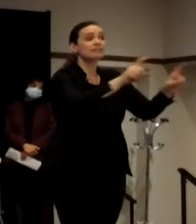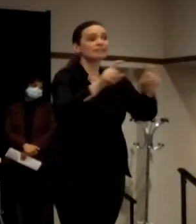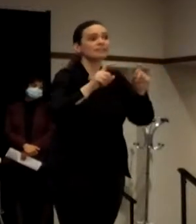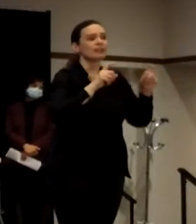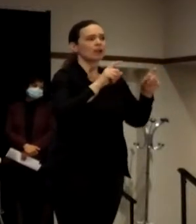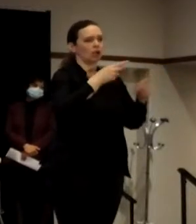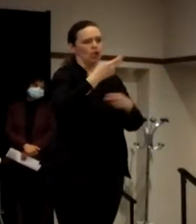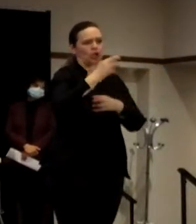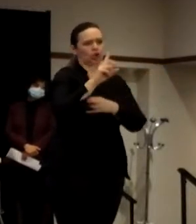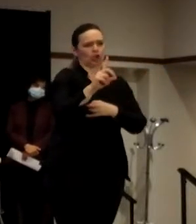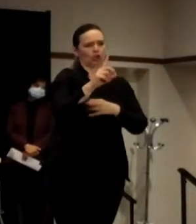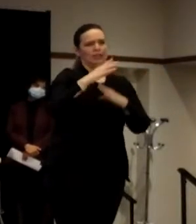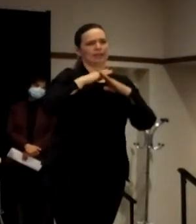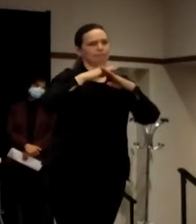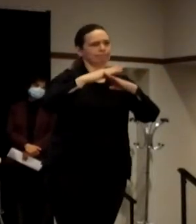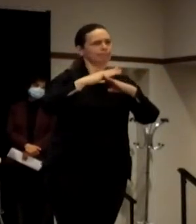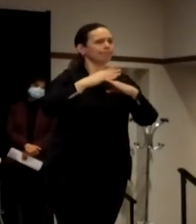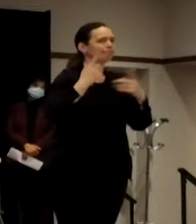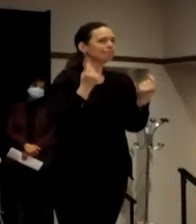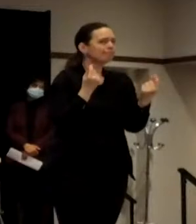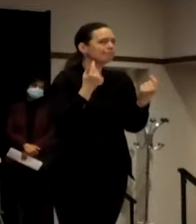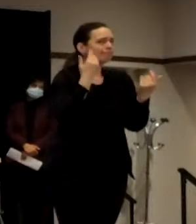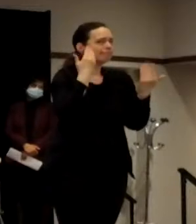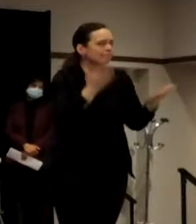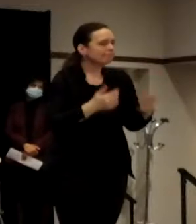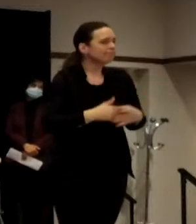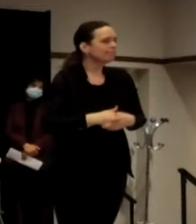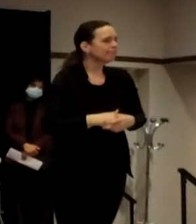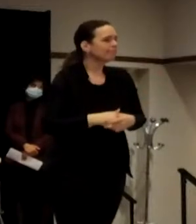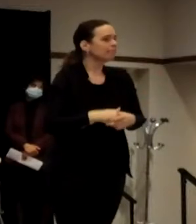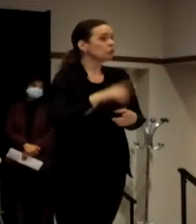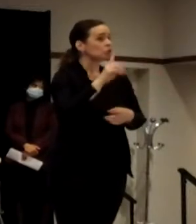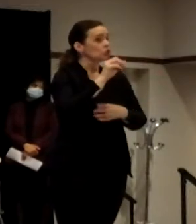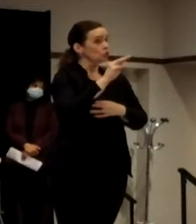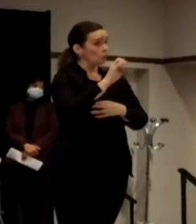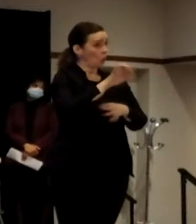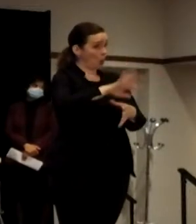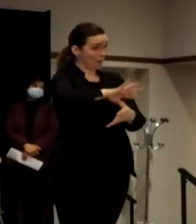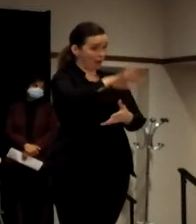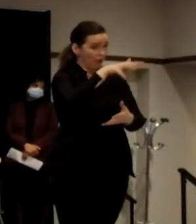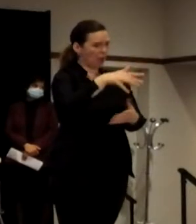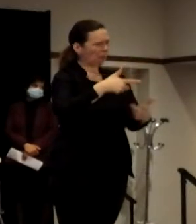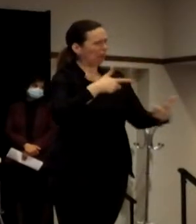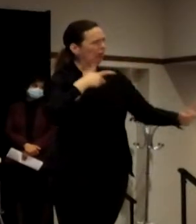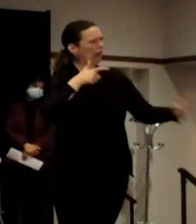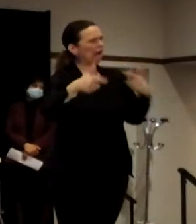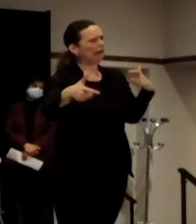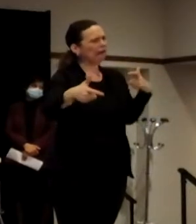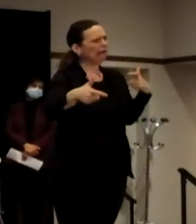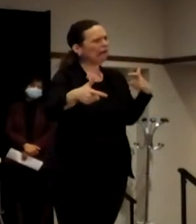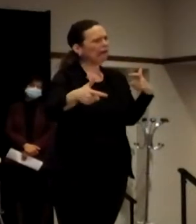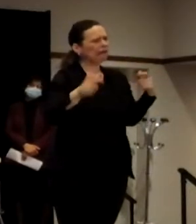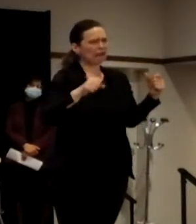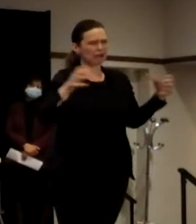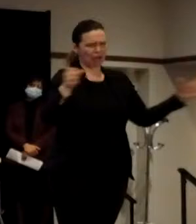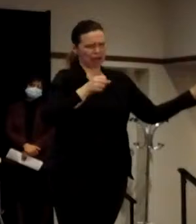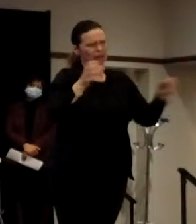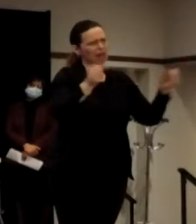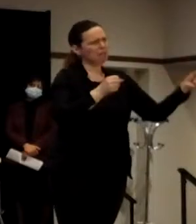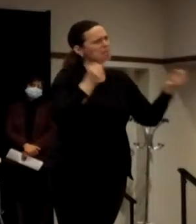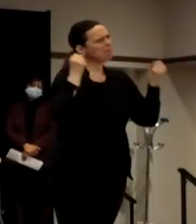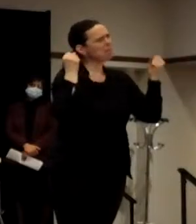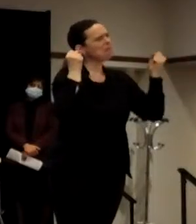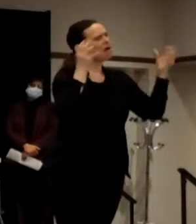So the stadium's a big venue. So could you put more people in there and easily physically distance? Of course you